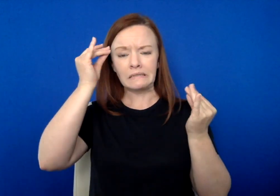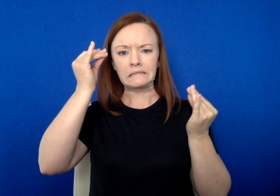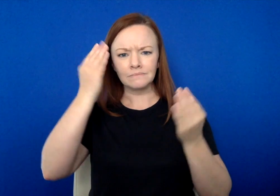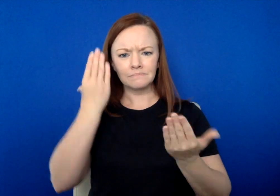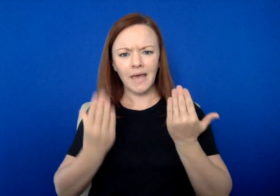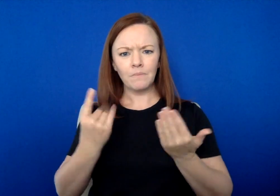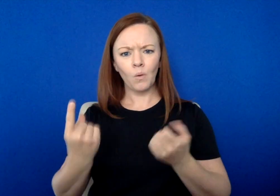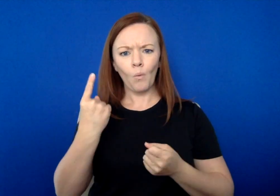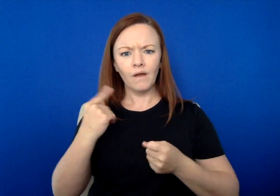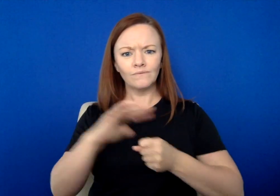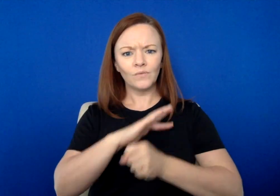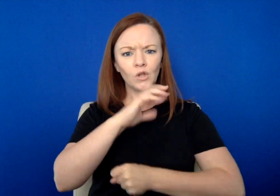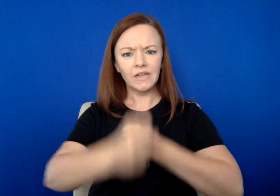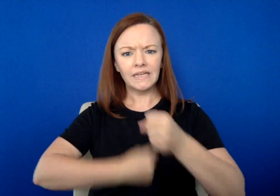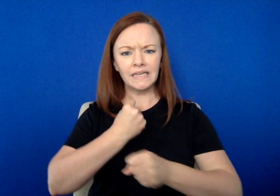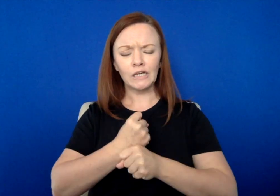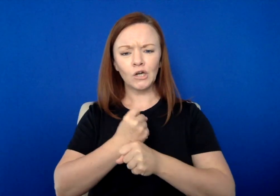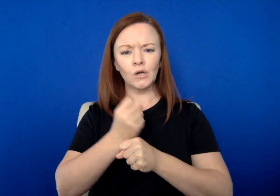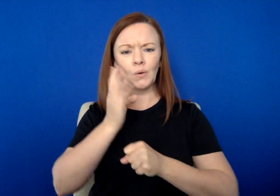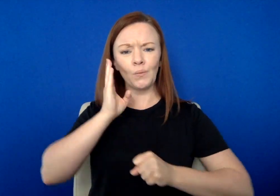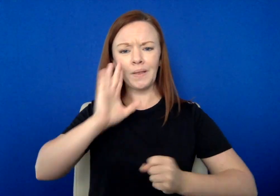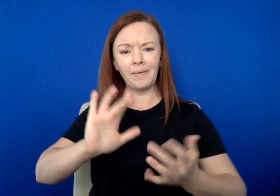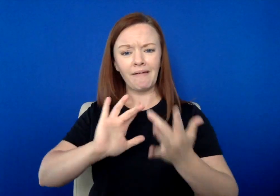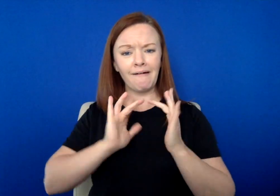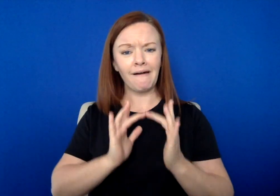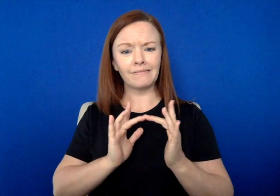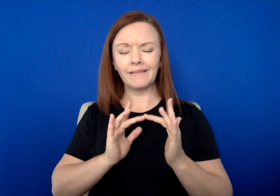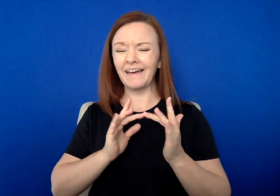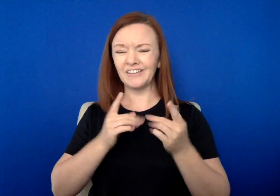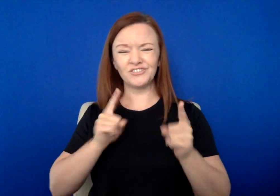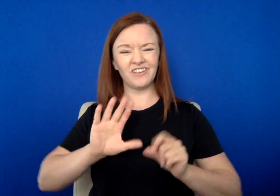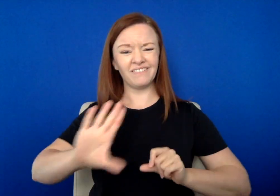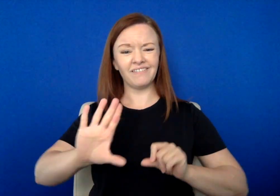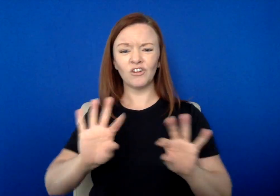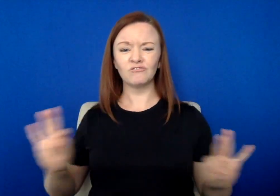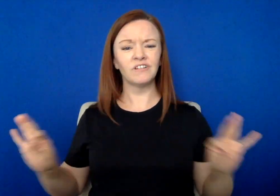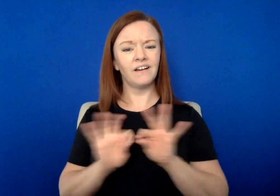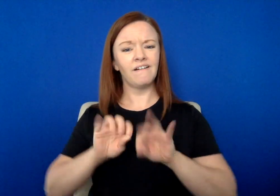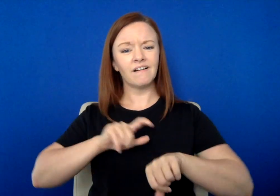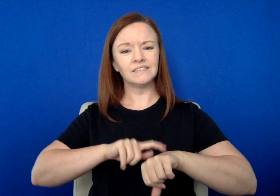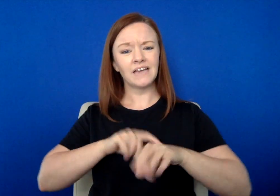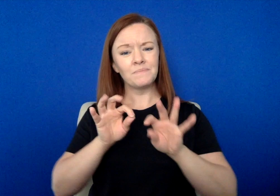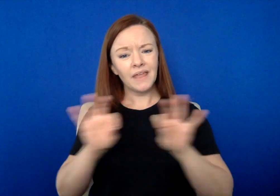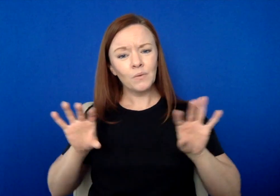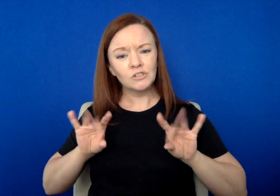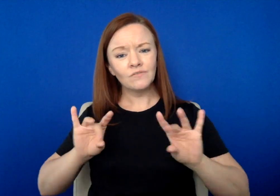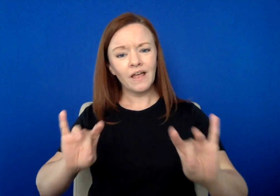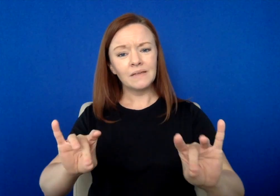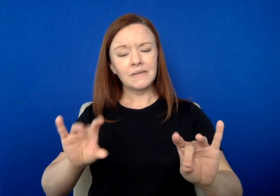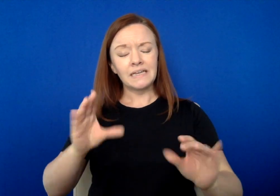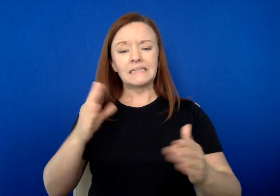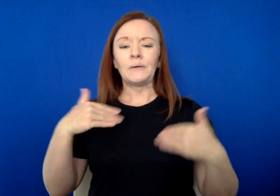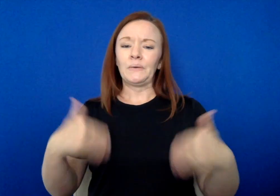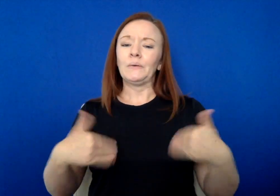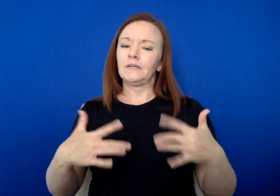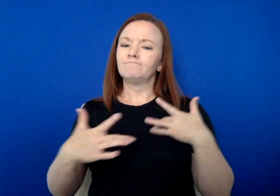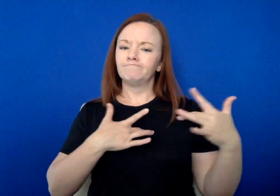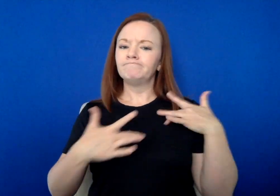that 1 whole year of their early childhood language development years could be online.